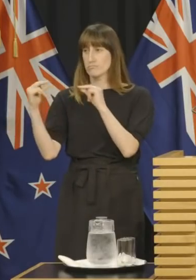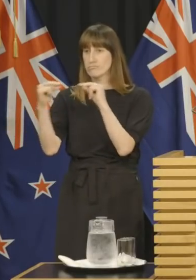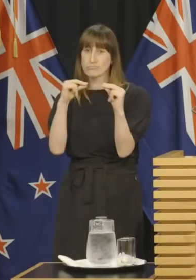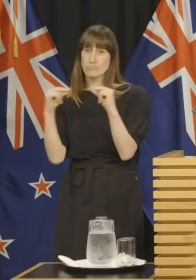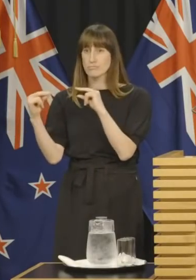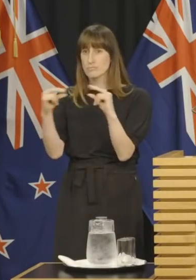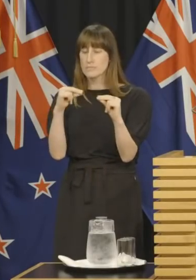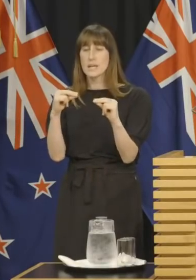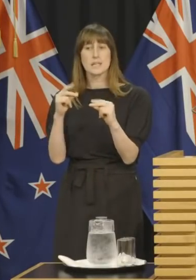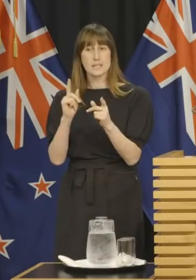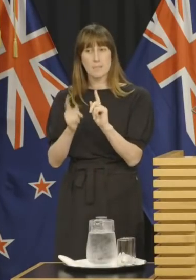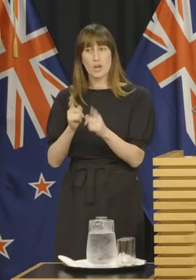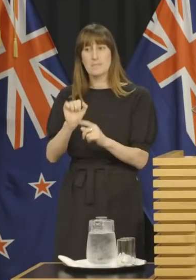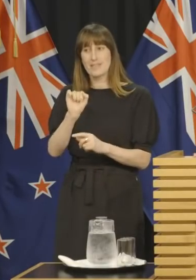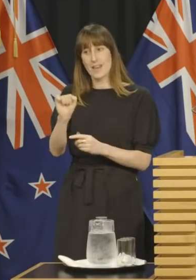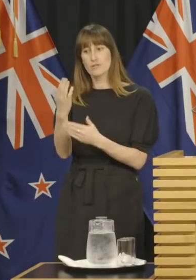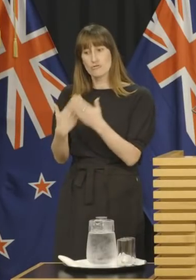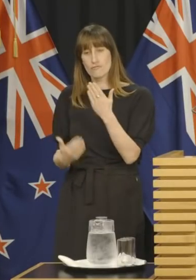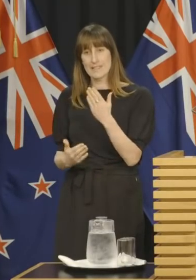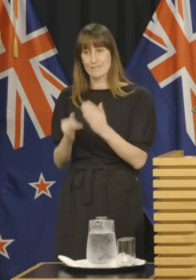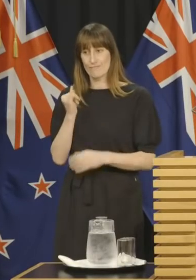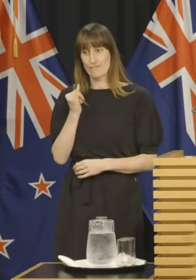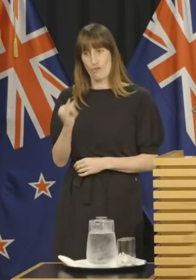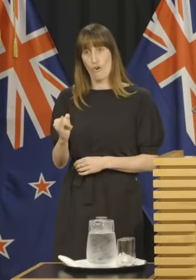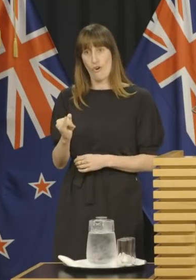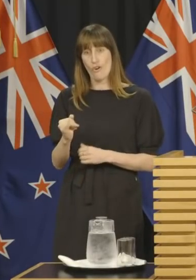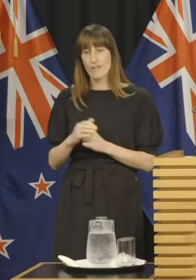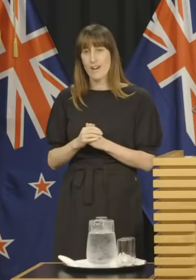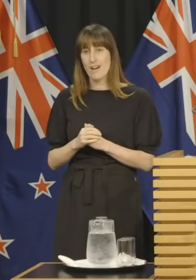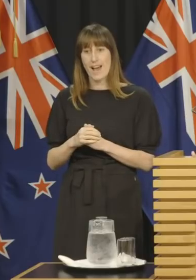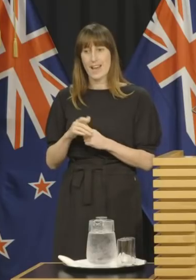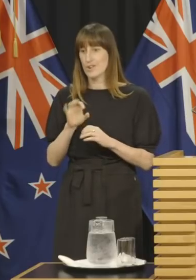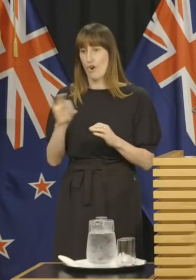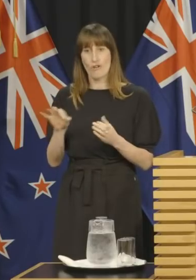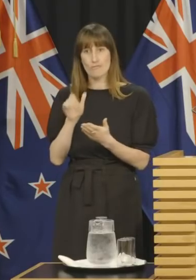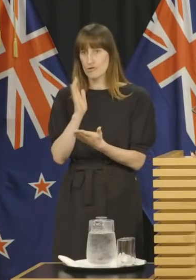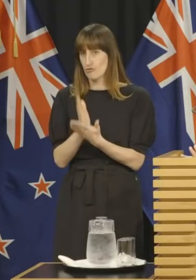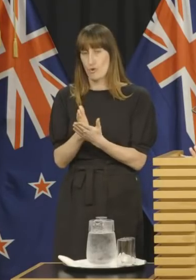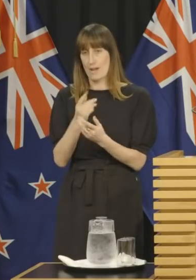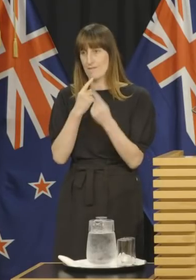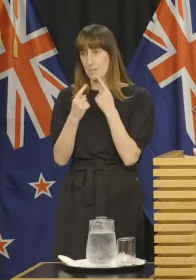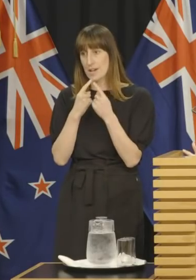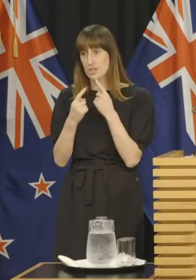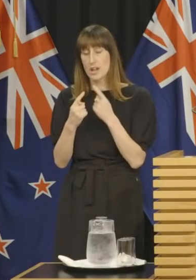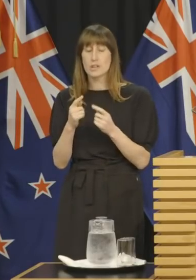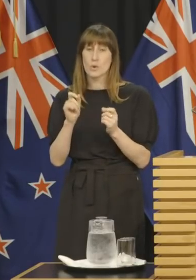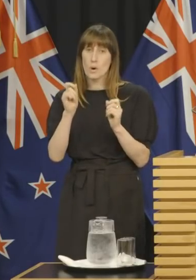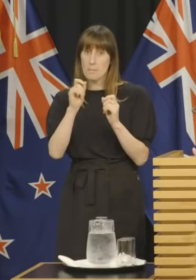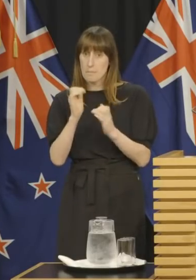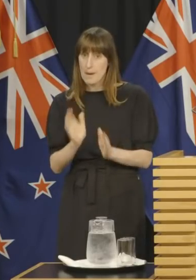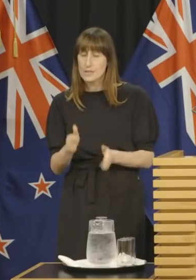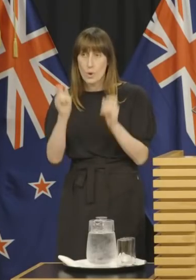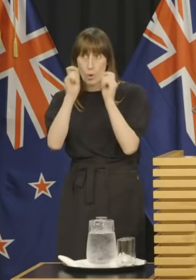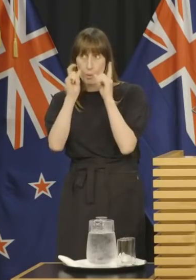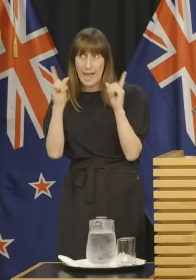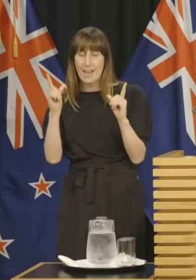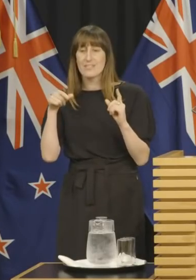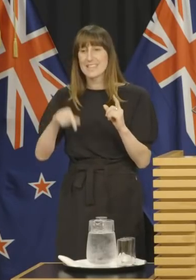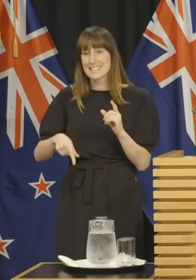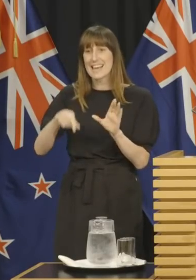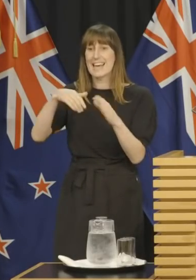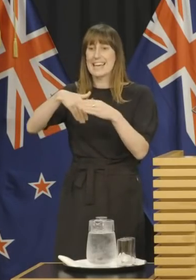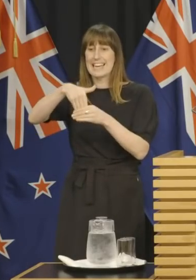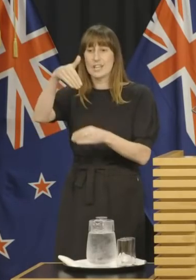And so that is, I think, something that all members of Parliament need to keep in mind in a highly politicised environment during an election